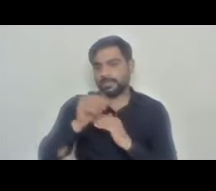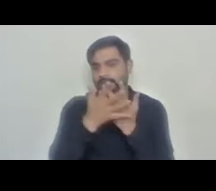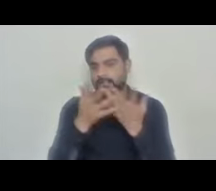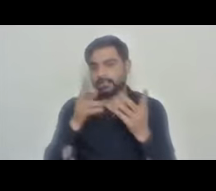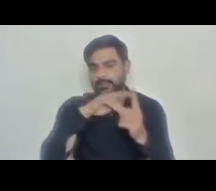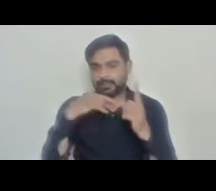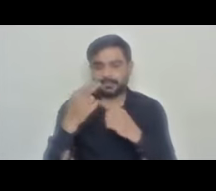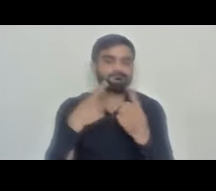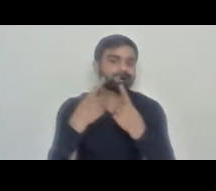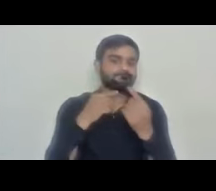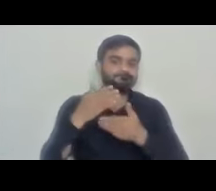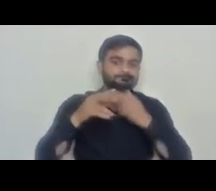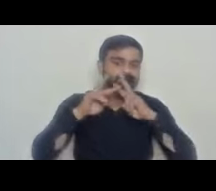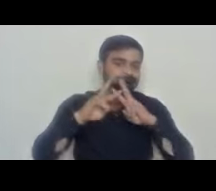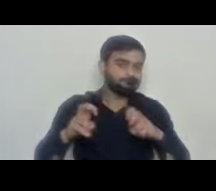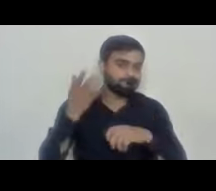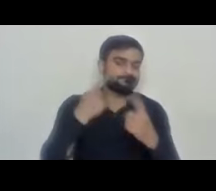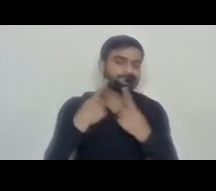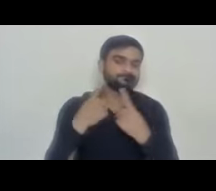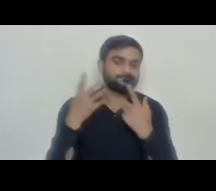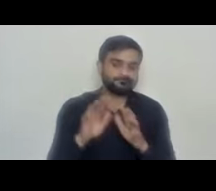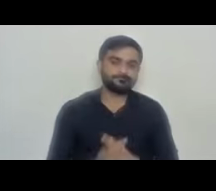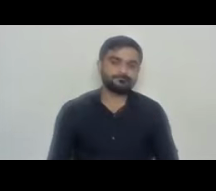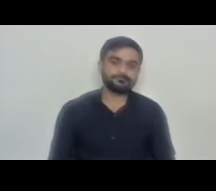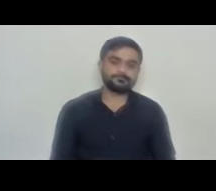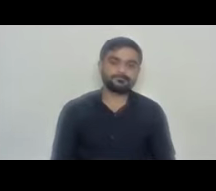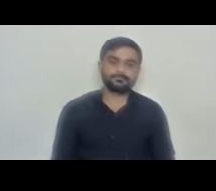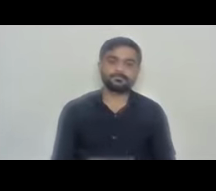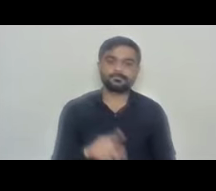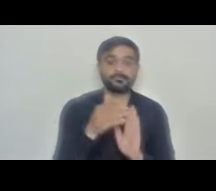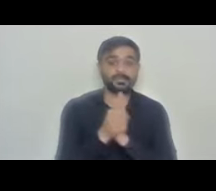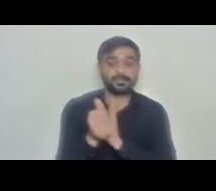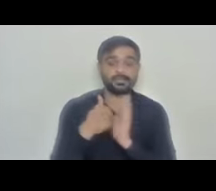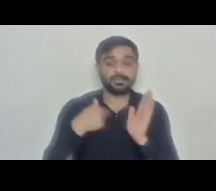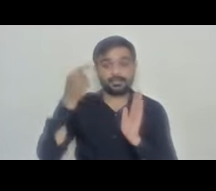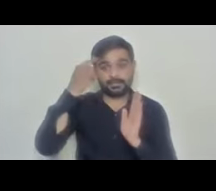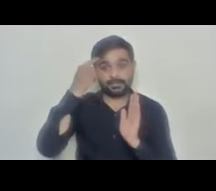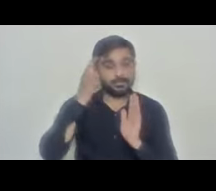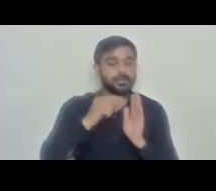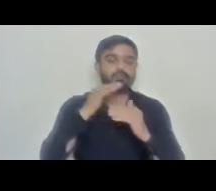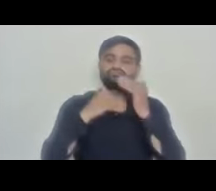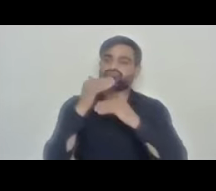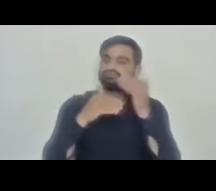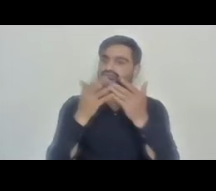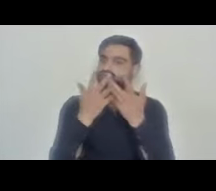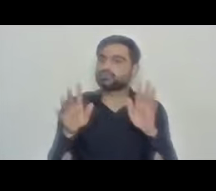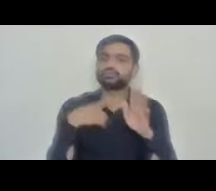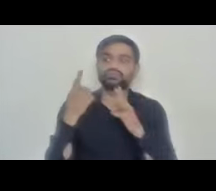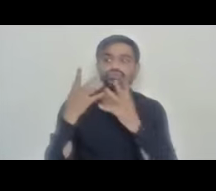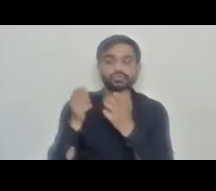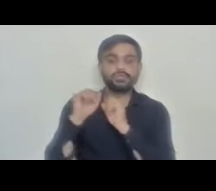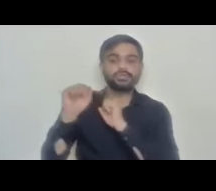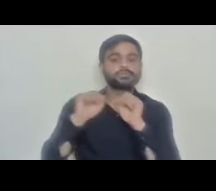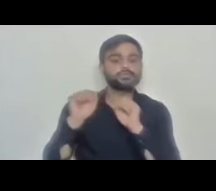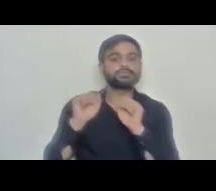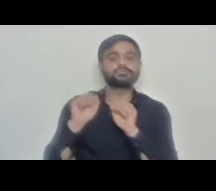when we are taught research and when we are told about research. So it is a skill which I think should be developed by anybody who wants to,